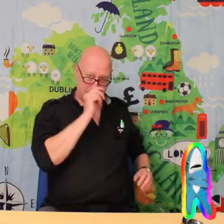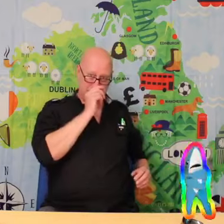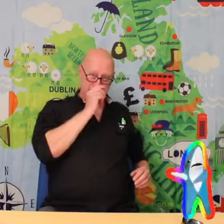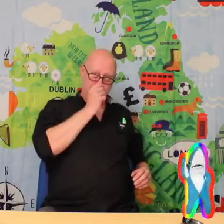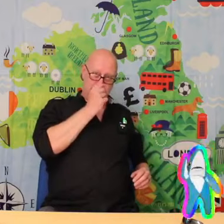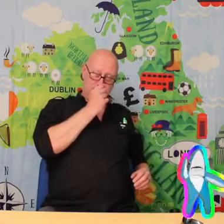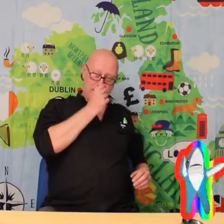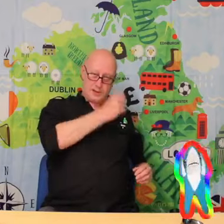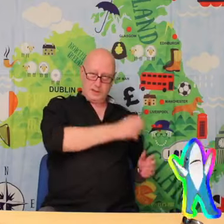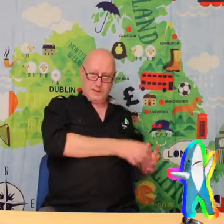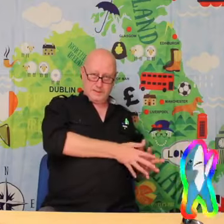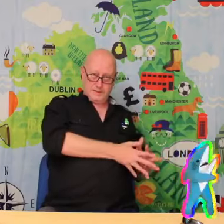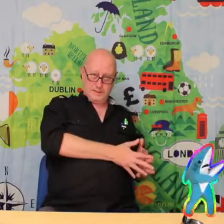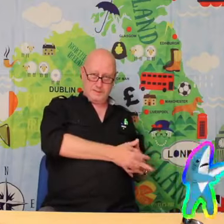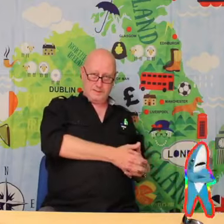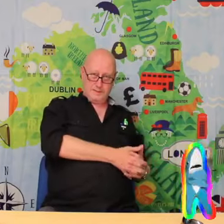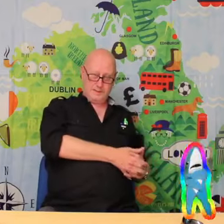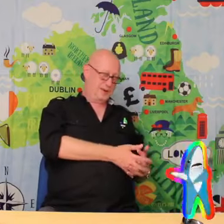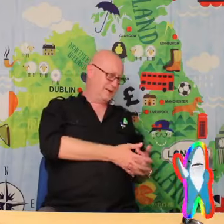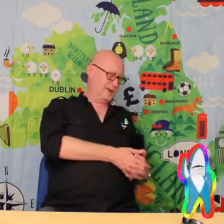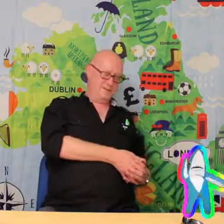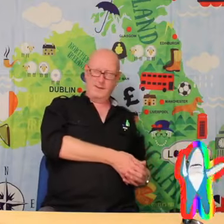beans. Pineapple belongs on pizza. Oh, you're all wrong.